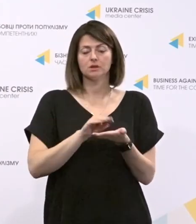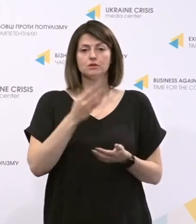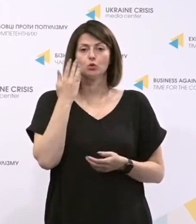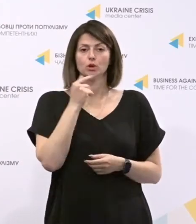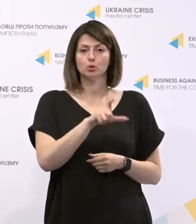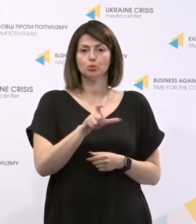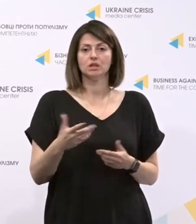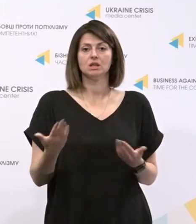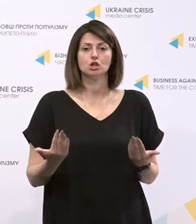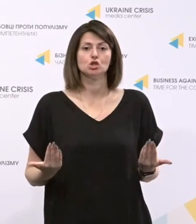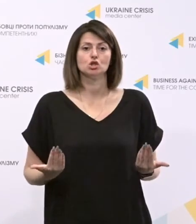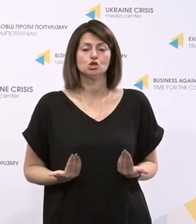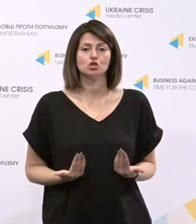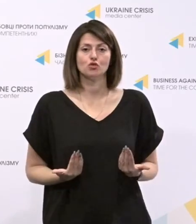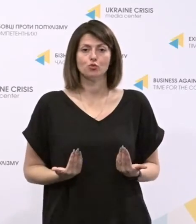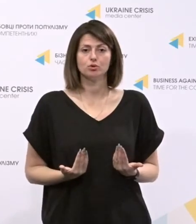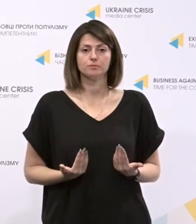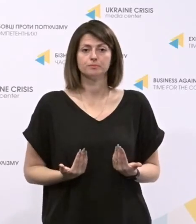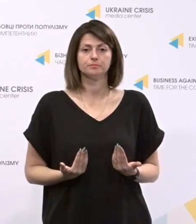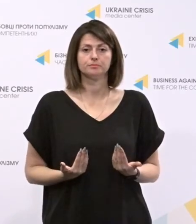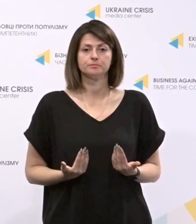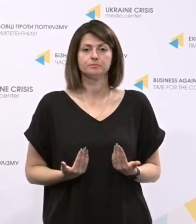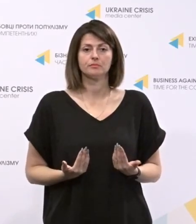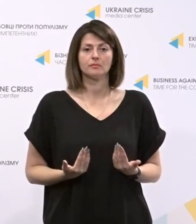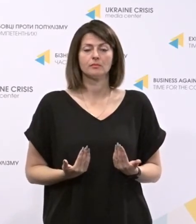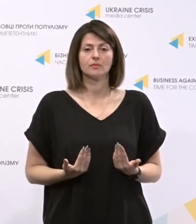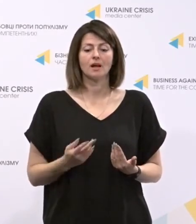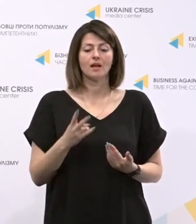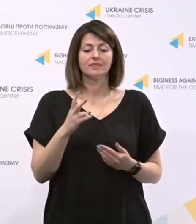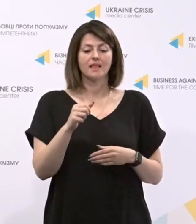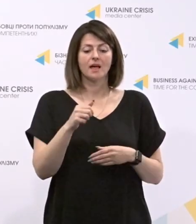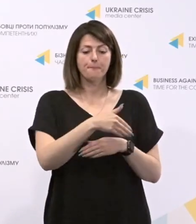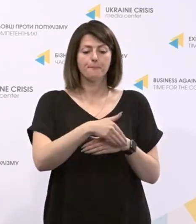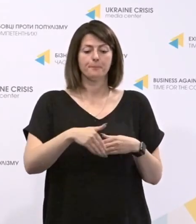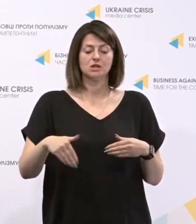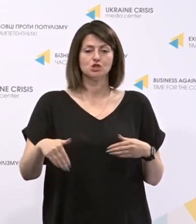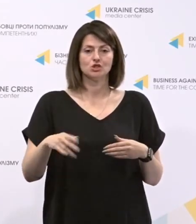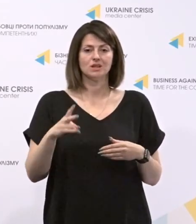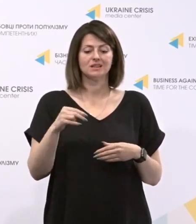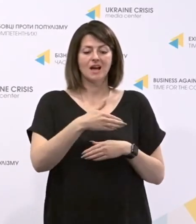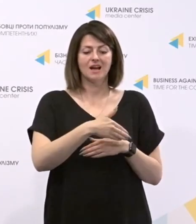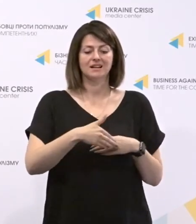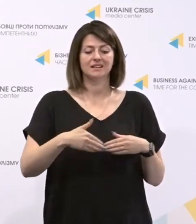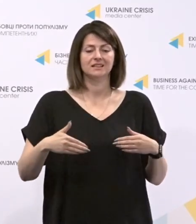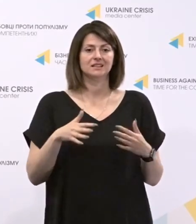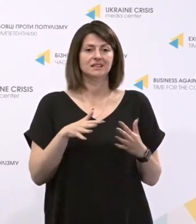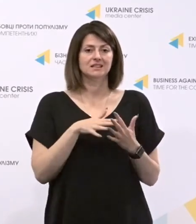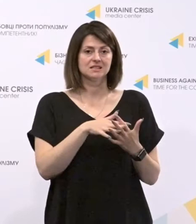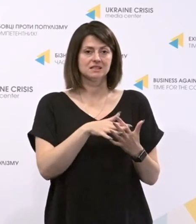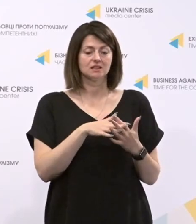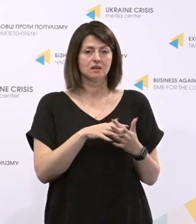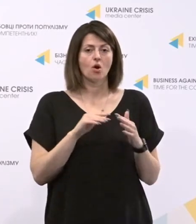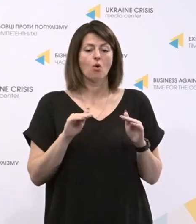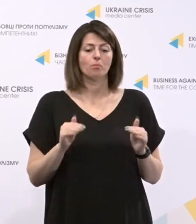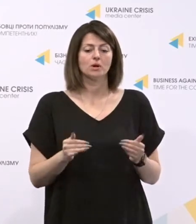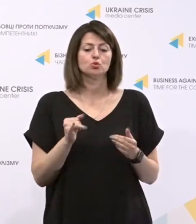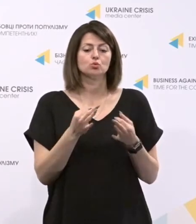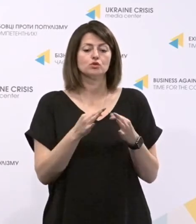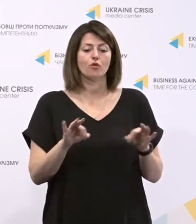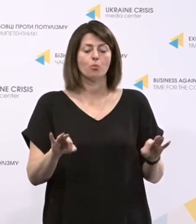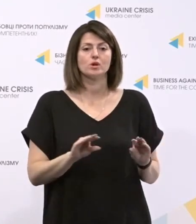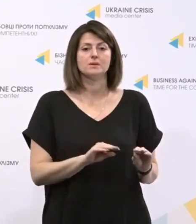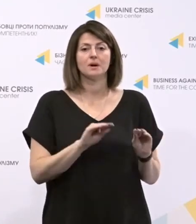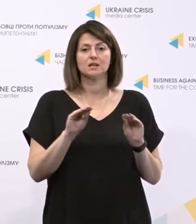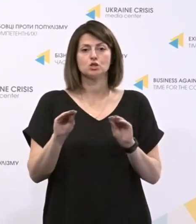are, at best, limited in their freedom of movement, or at worst trapped in